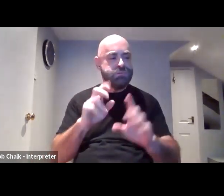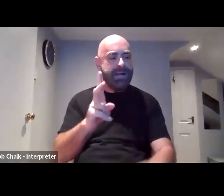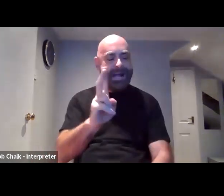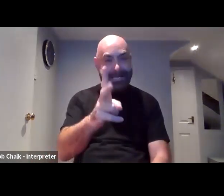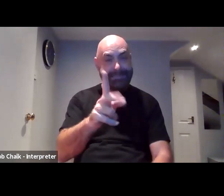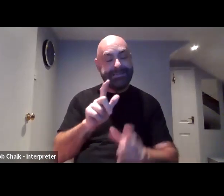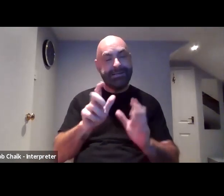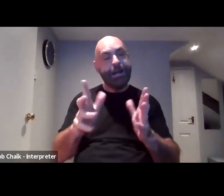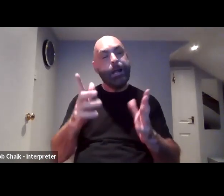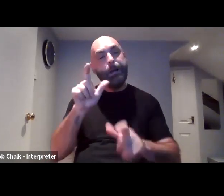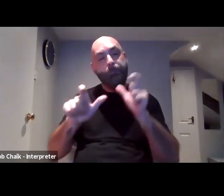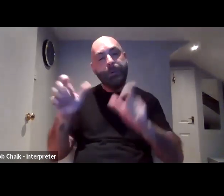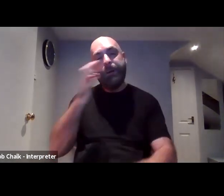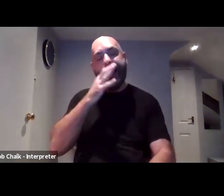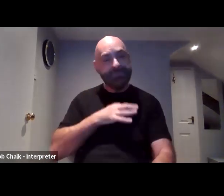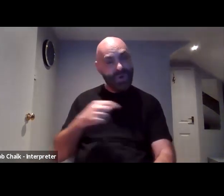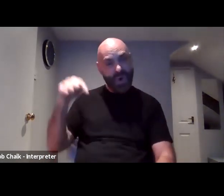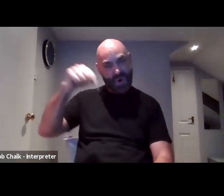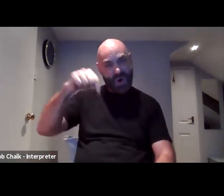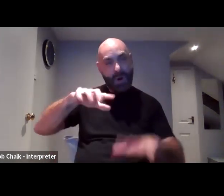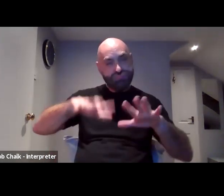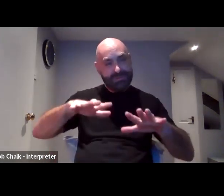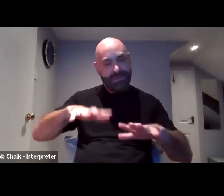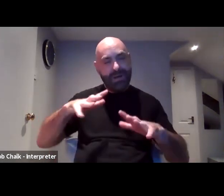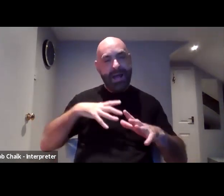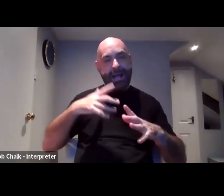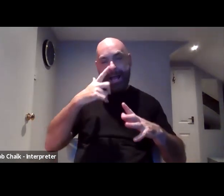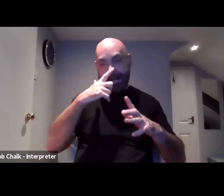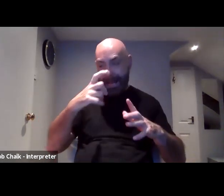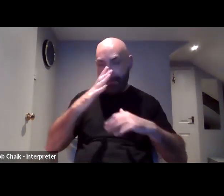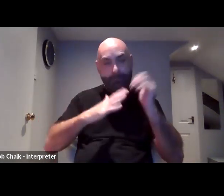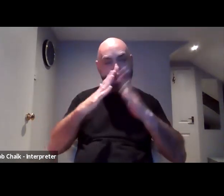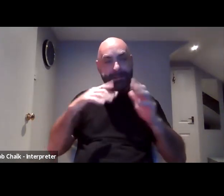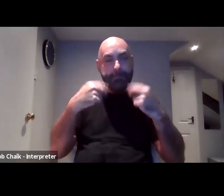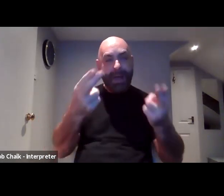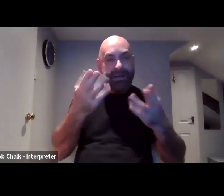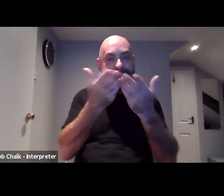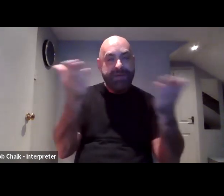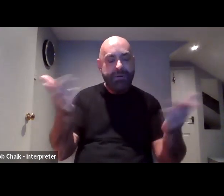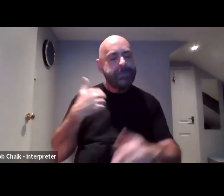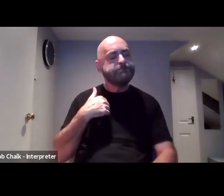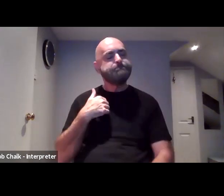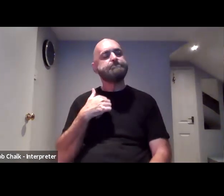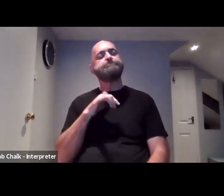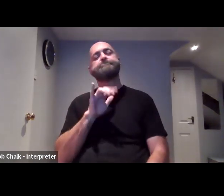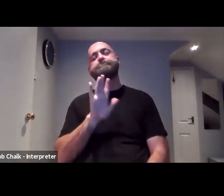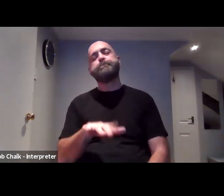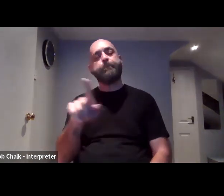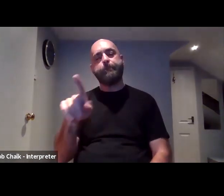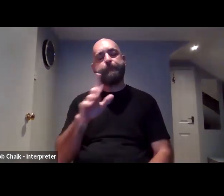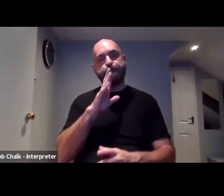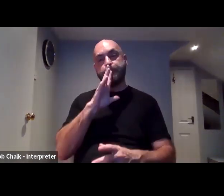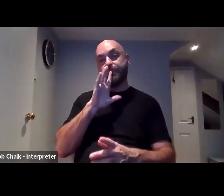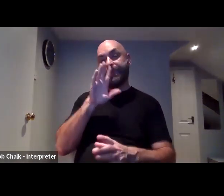when people ask me, do we have the money to build back fairer? I see implicit in